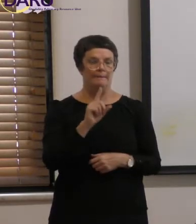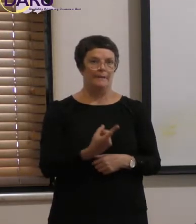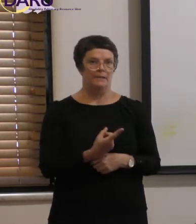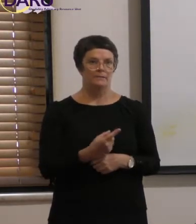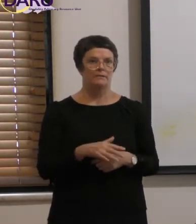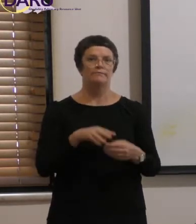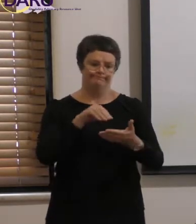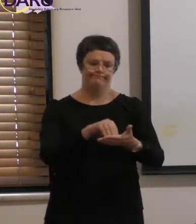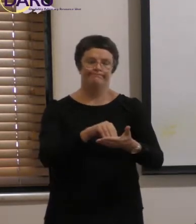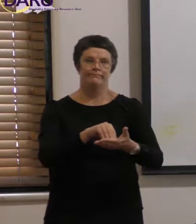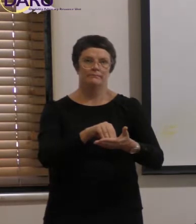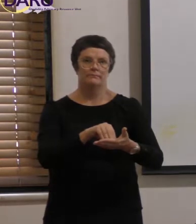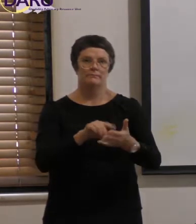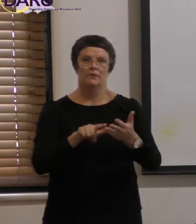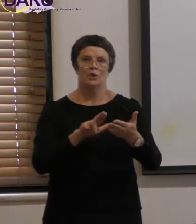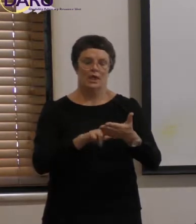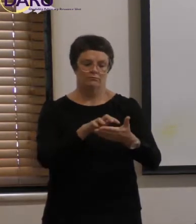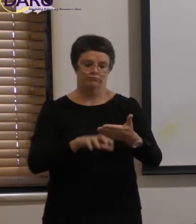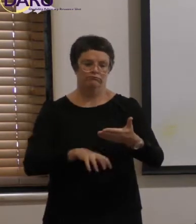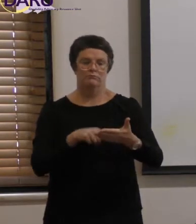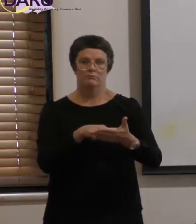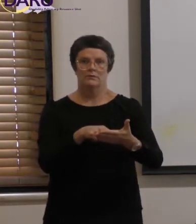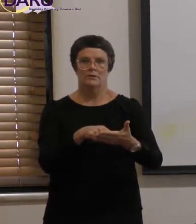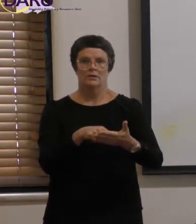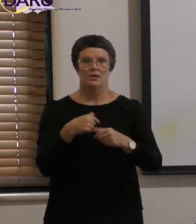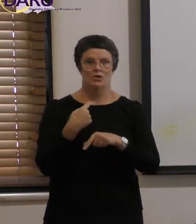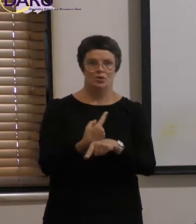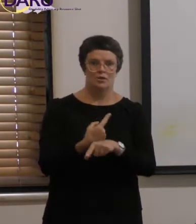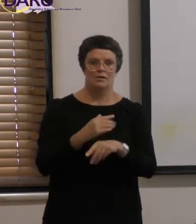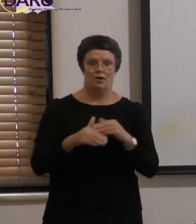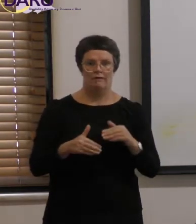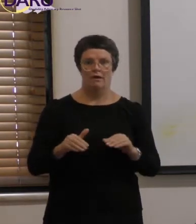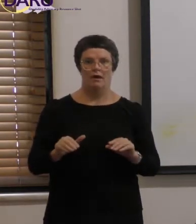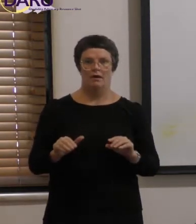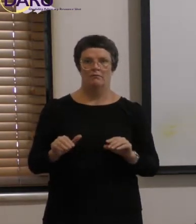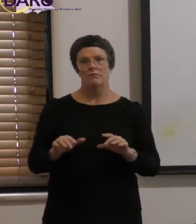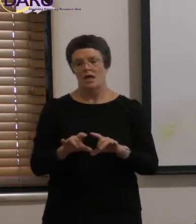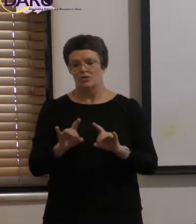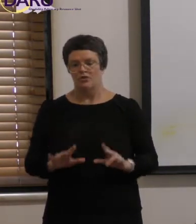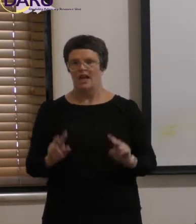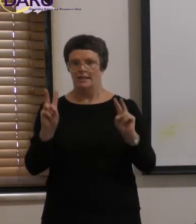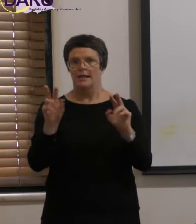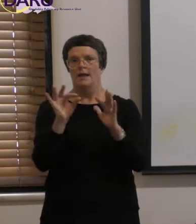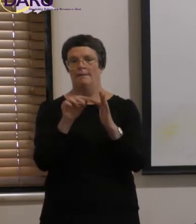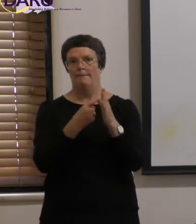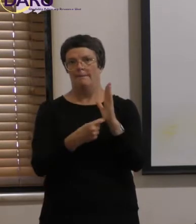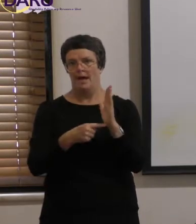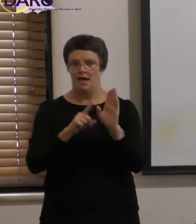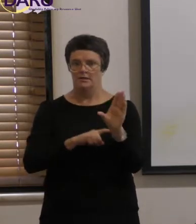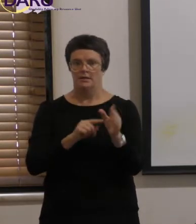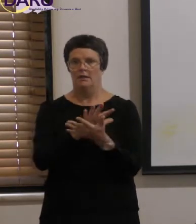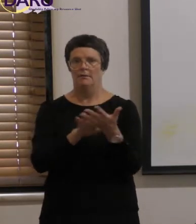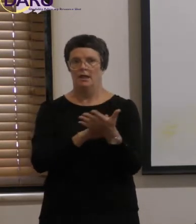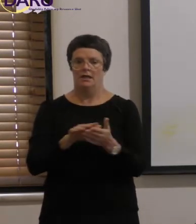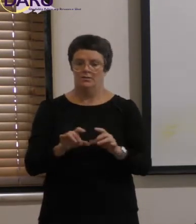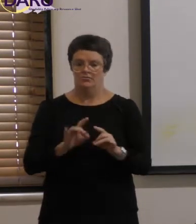and in it, it clearly talks about having that parties, so Australia as a party to that, so a signatory, needs to have a national